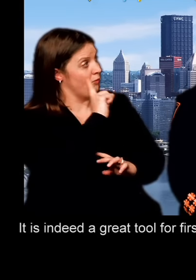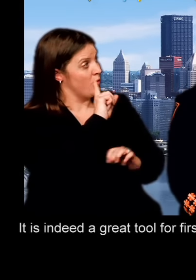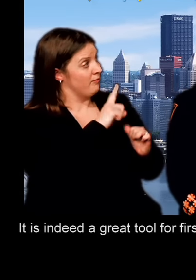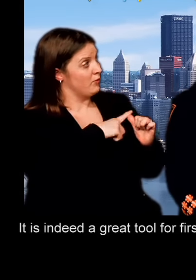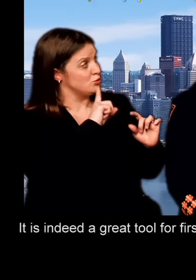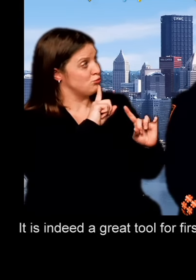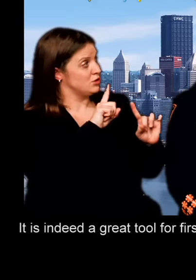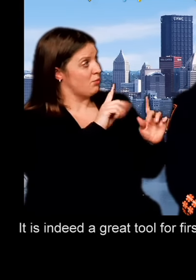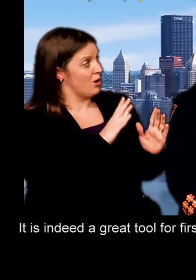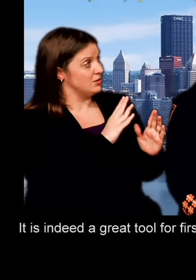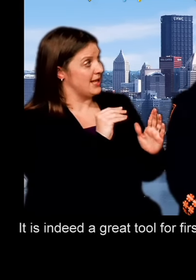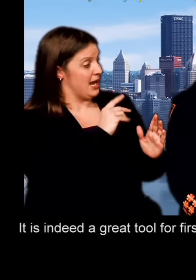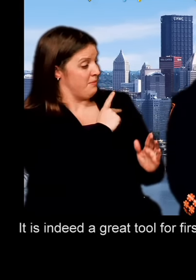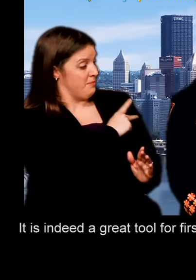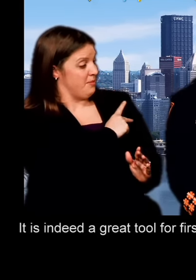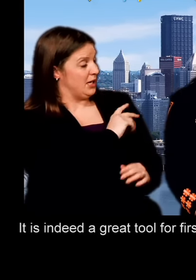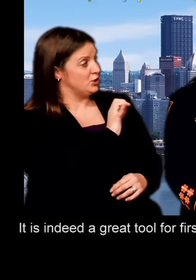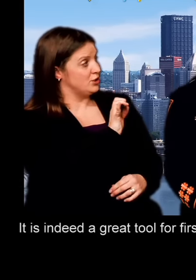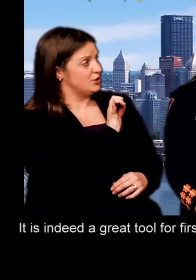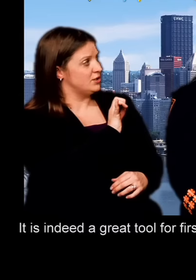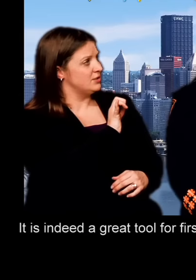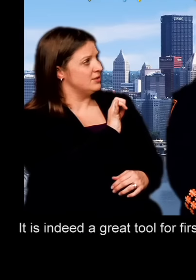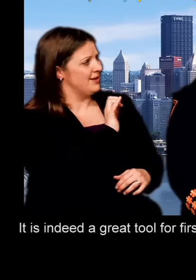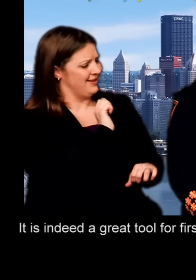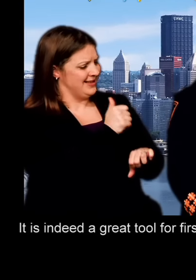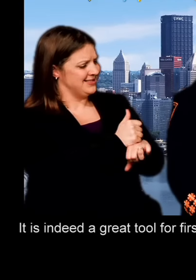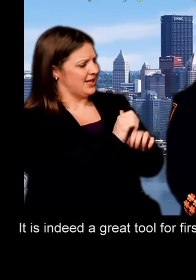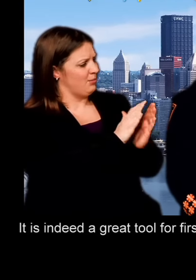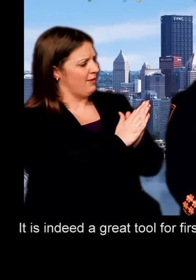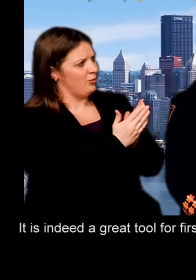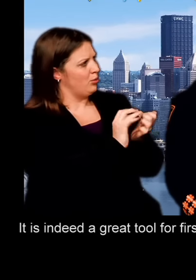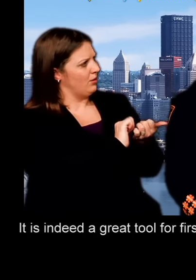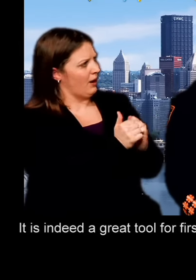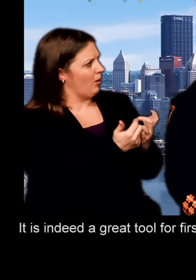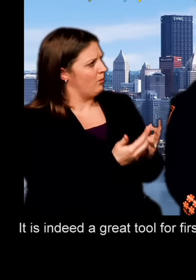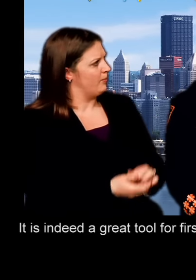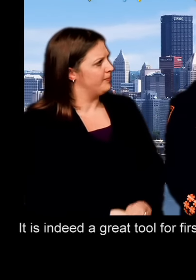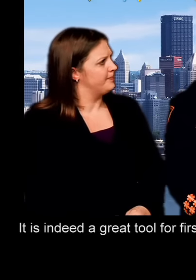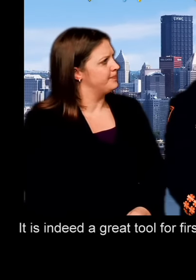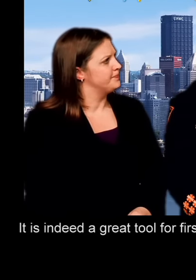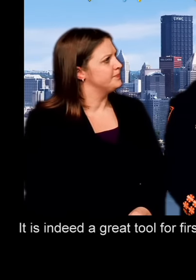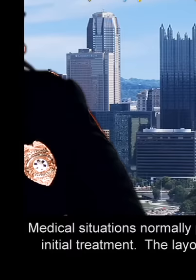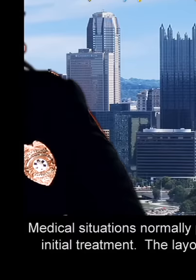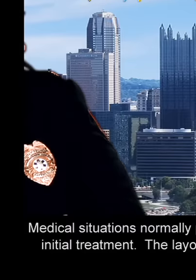responders and patients alike. What is the layout of the book?